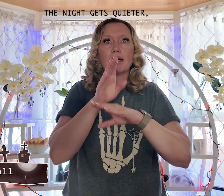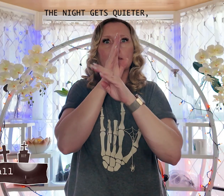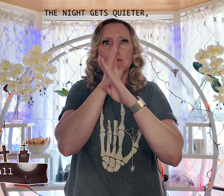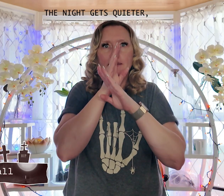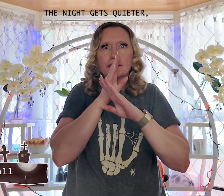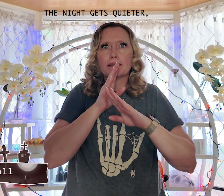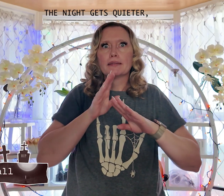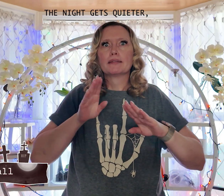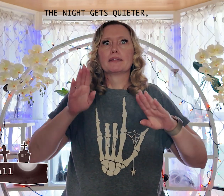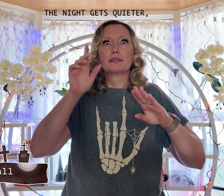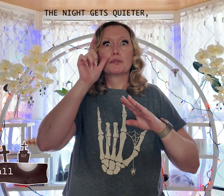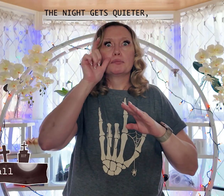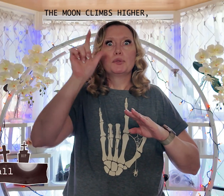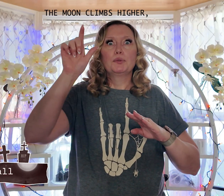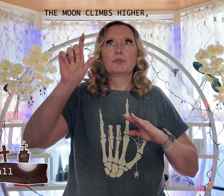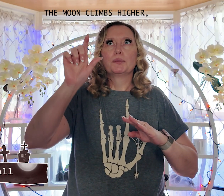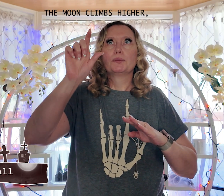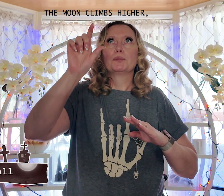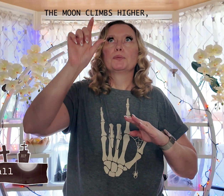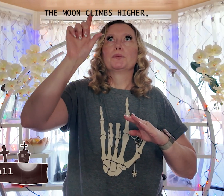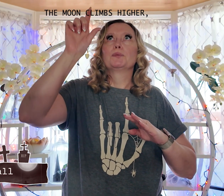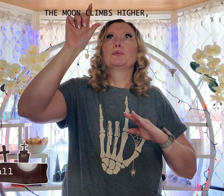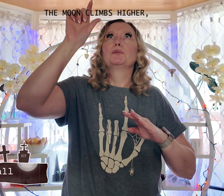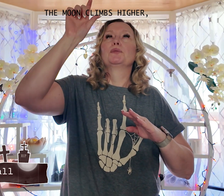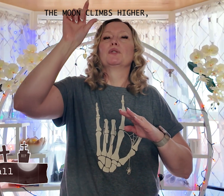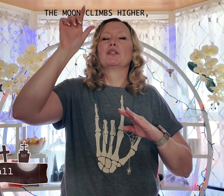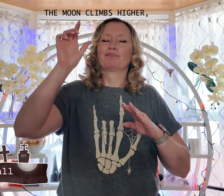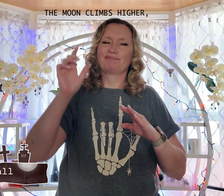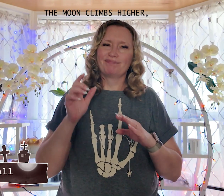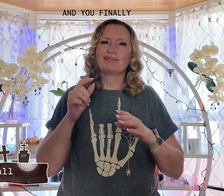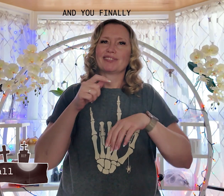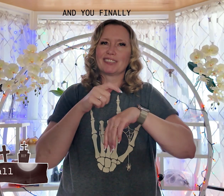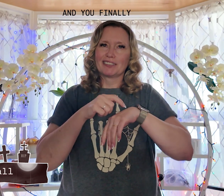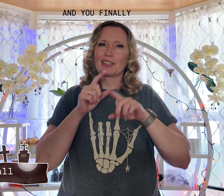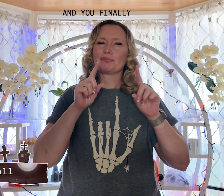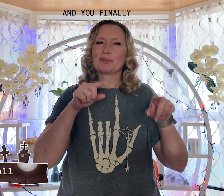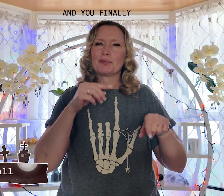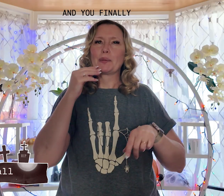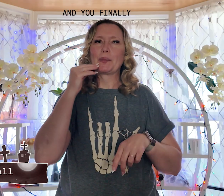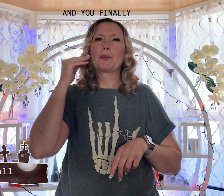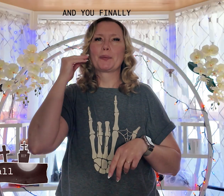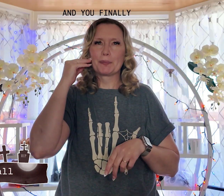gets quieter, the moon climbs higher, and you finally head